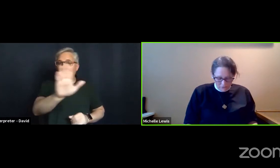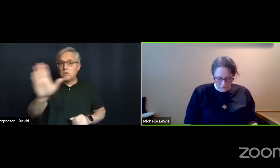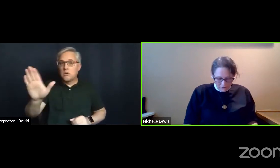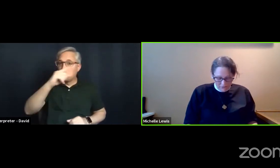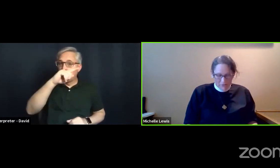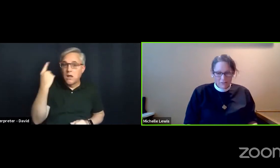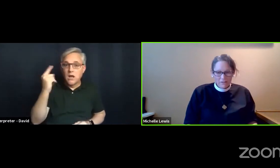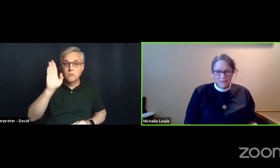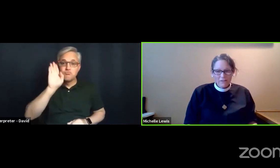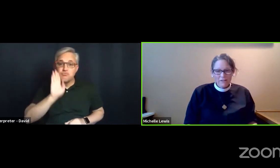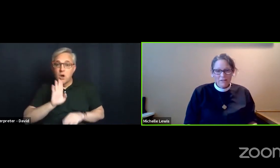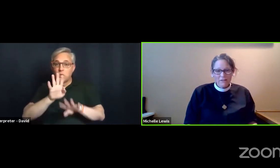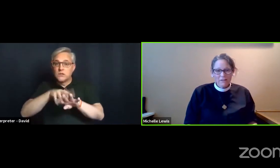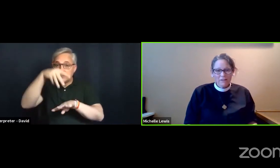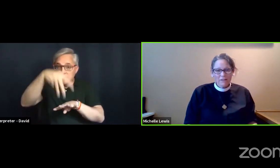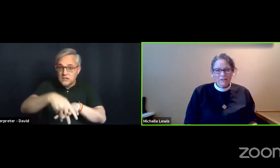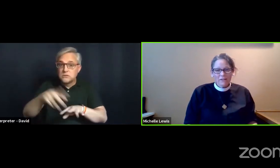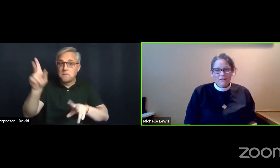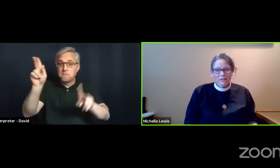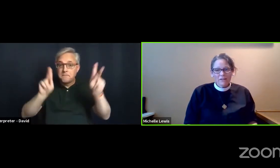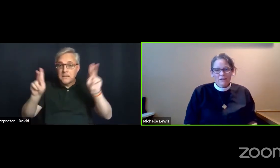people,